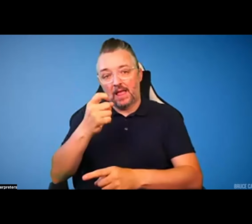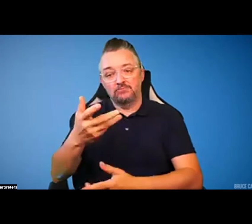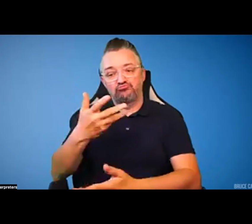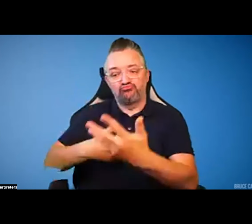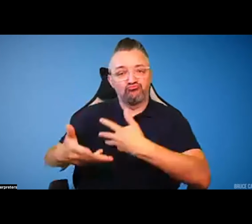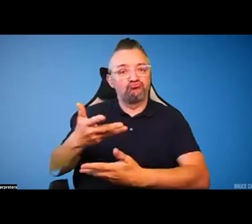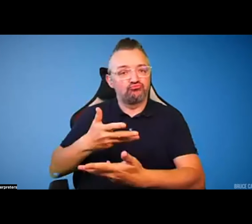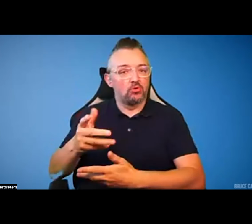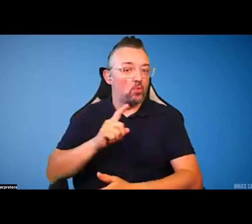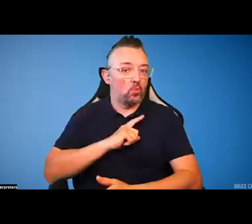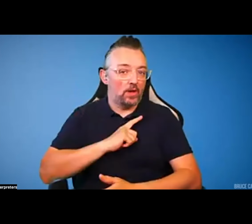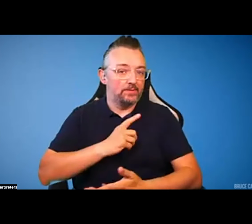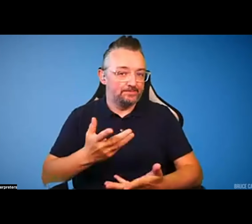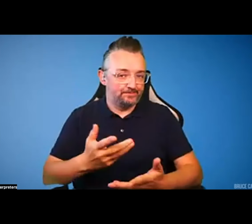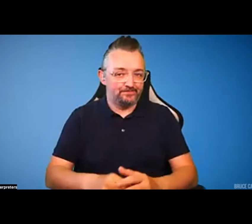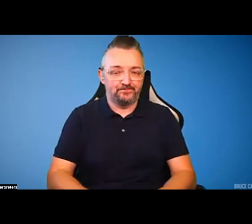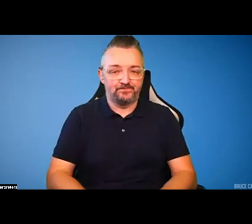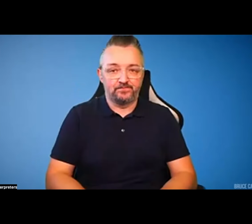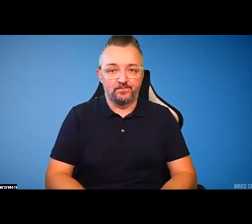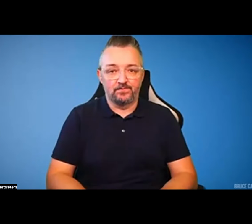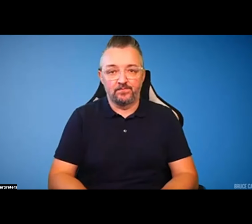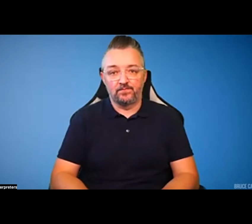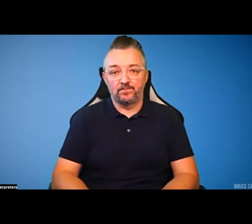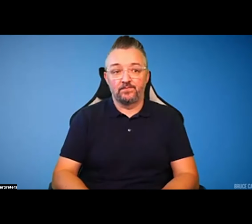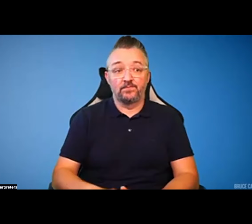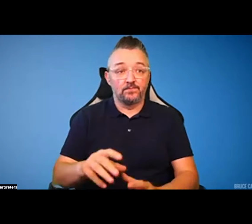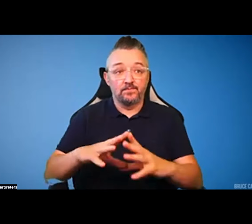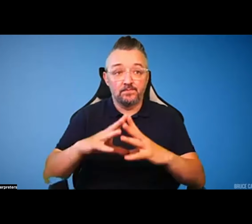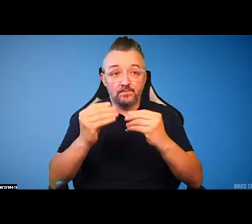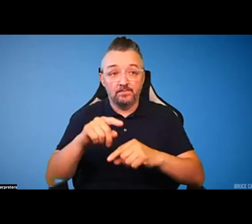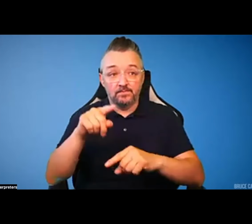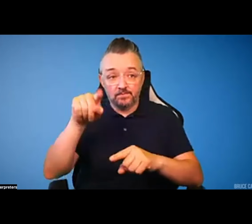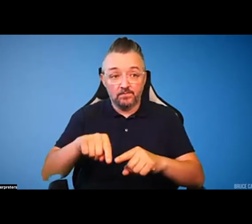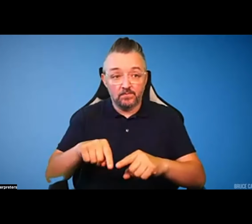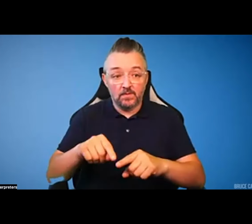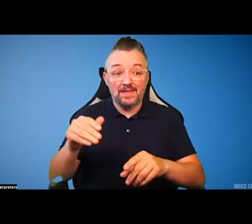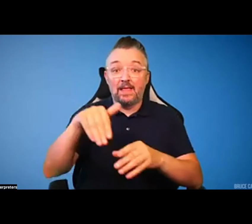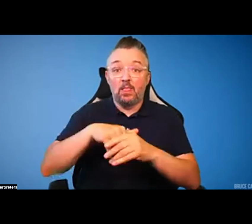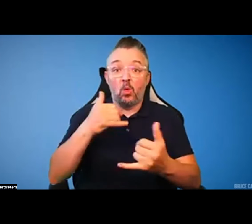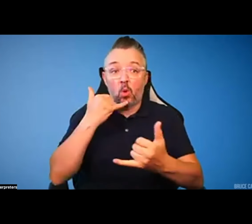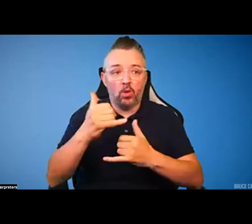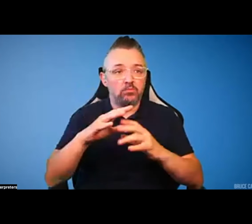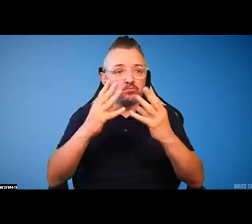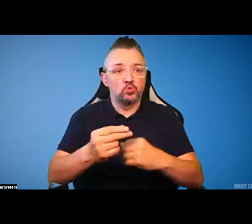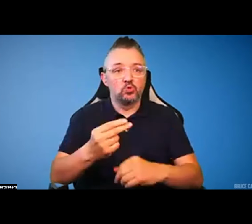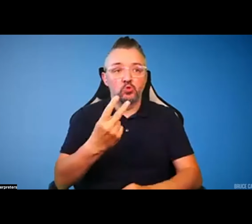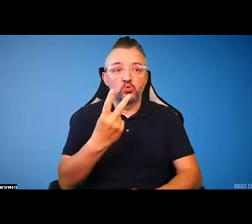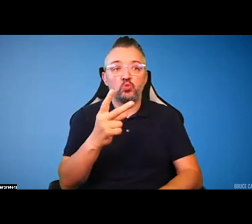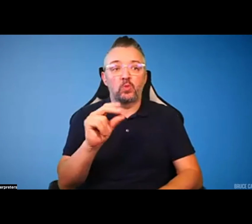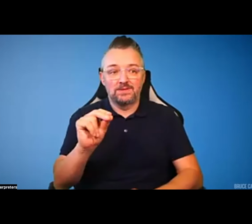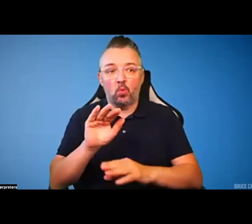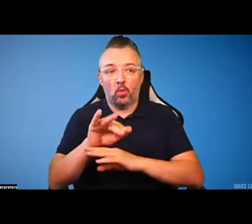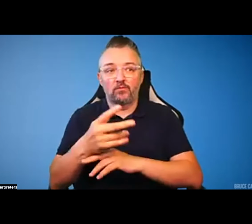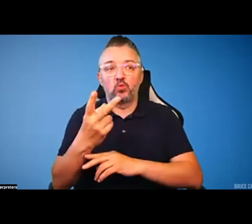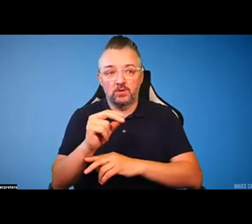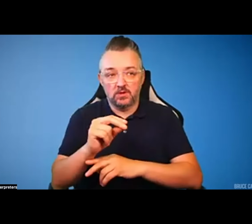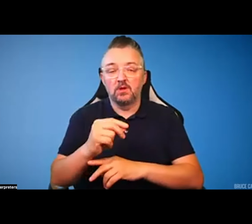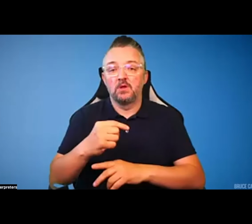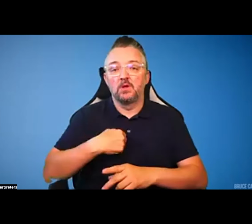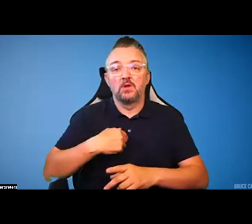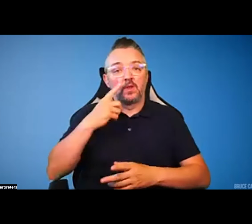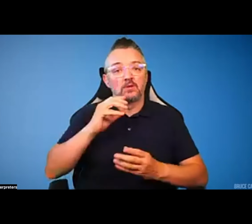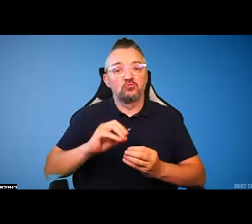feels appropriate. Similarly, there's over 20 of you on the call this evening. We will try and create an